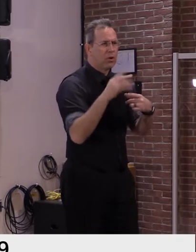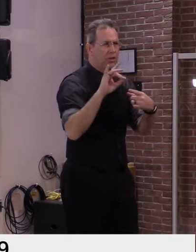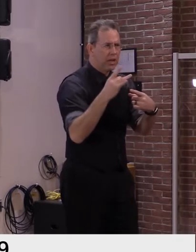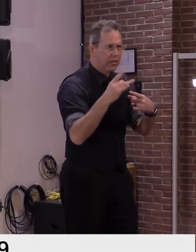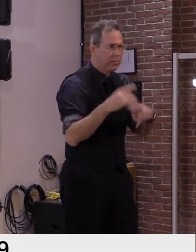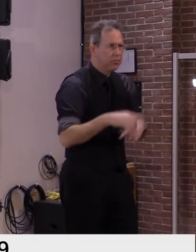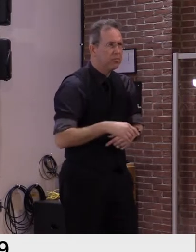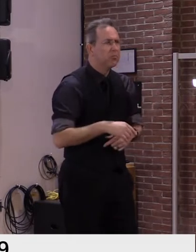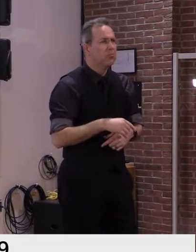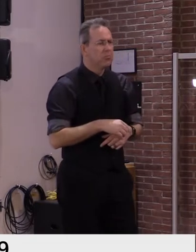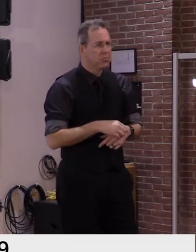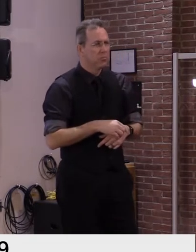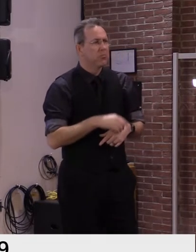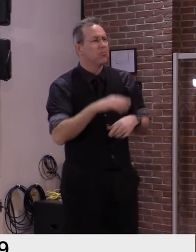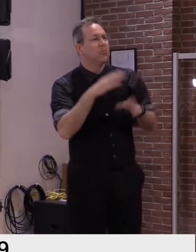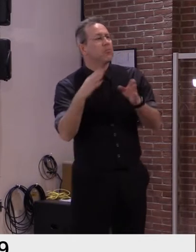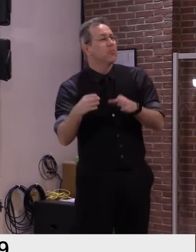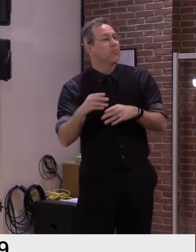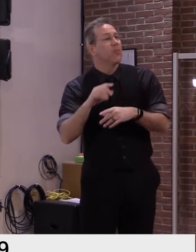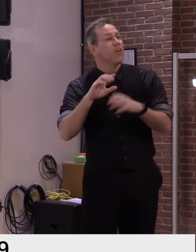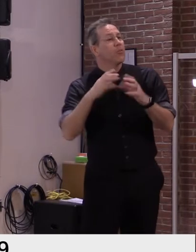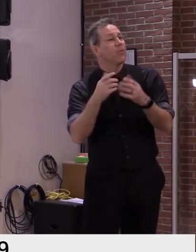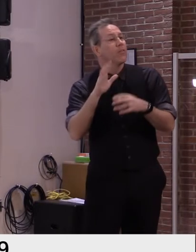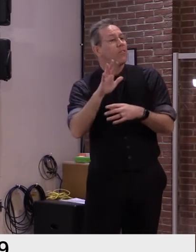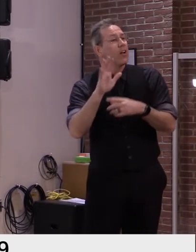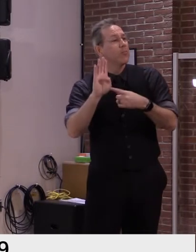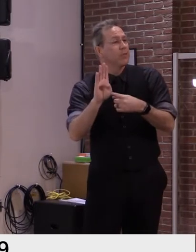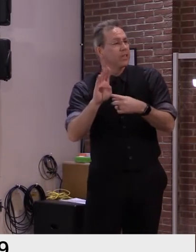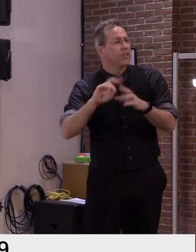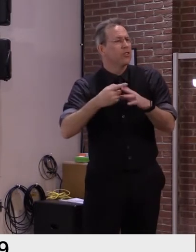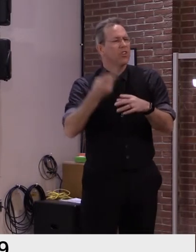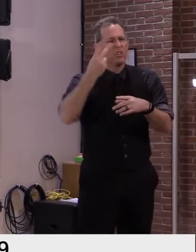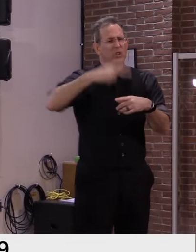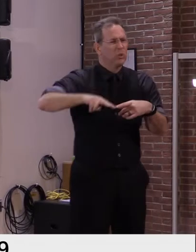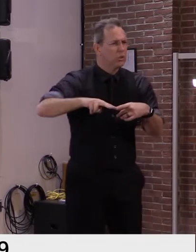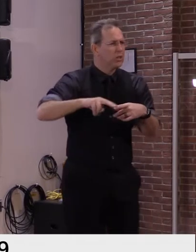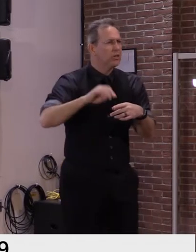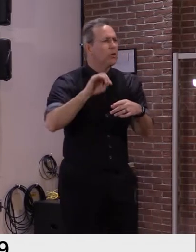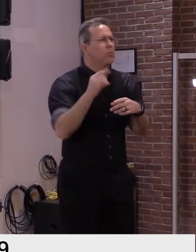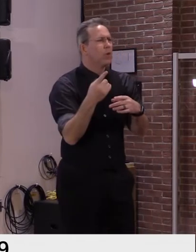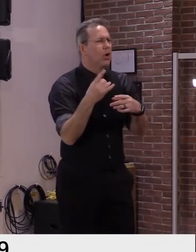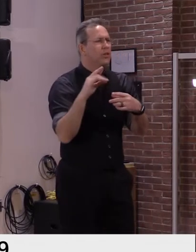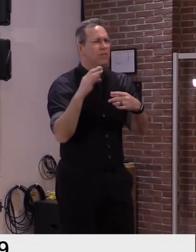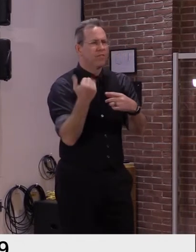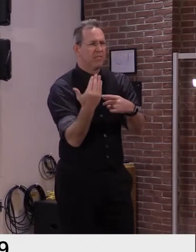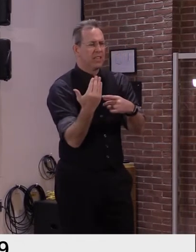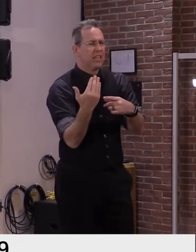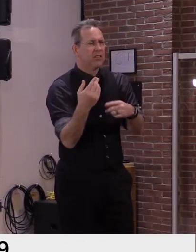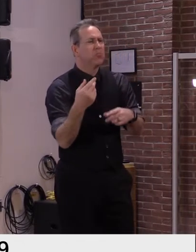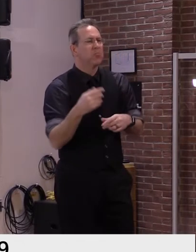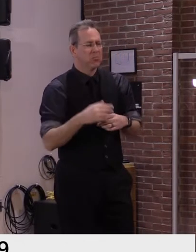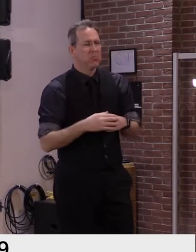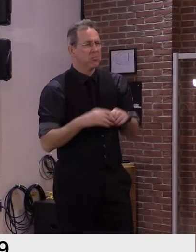8:15 a.m. A list of eligible high-risk conditions is available at